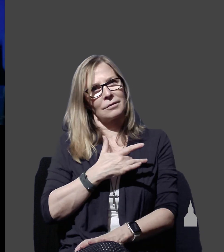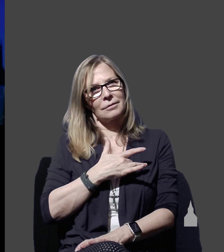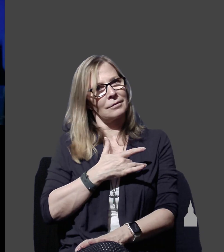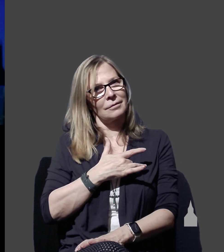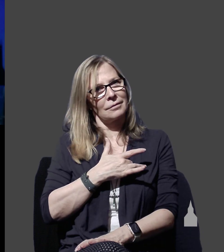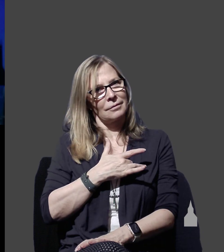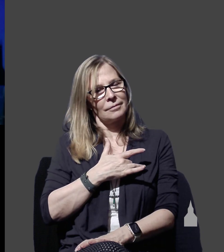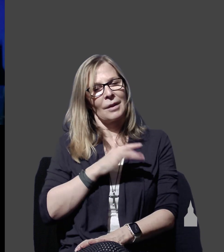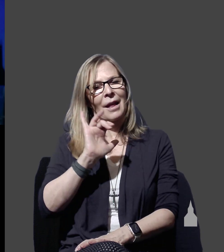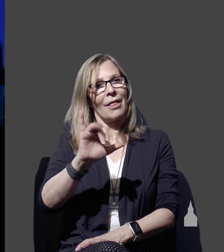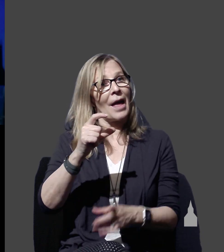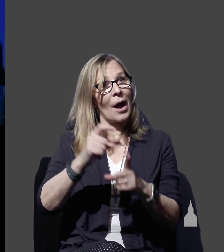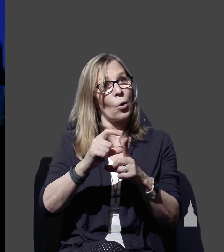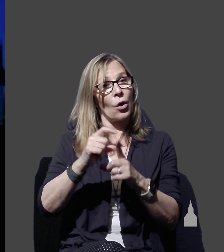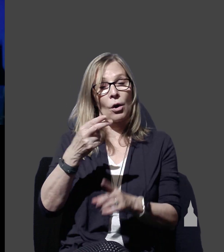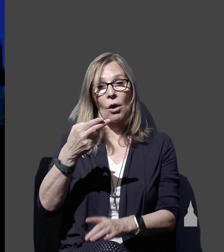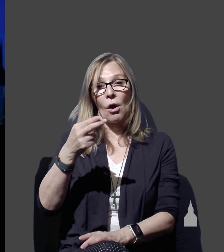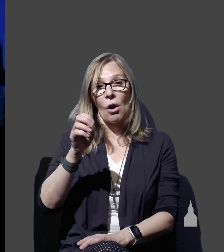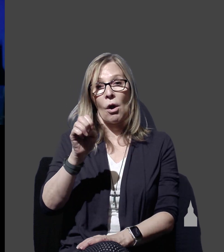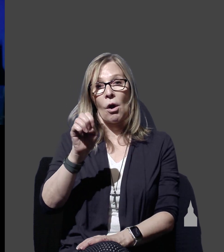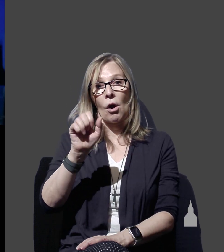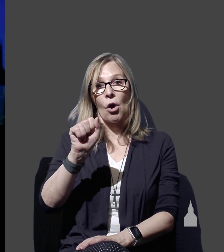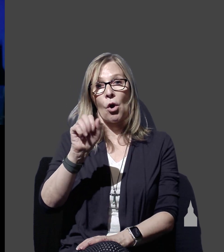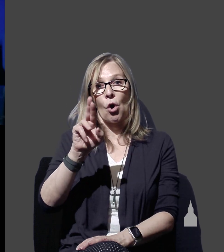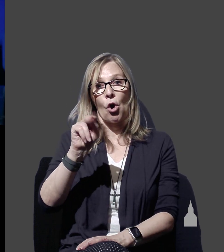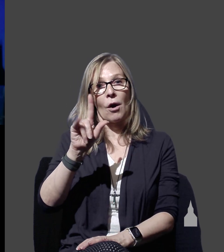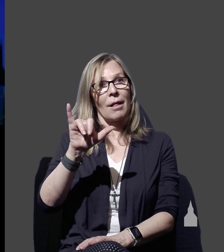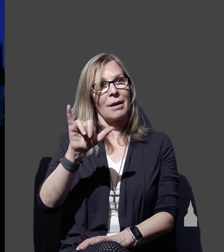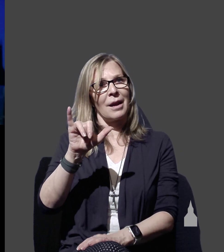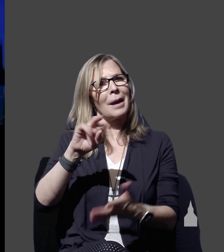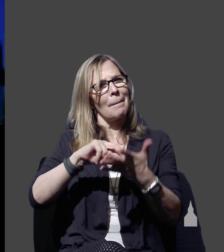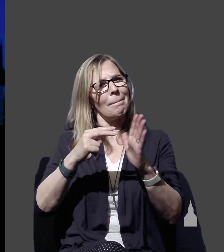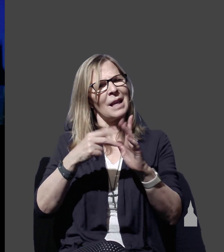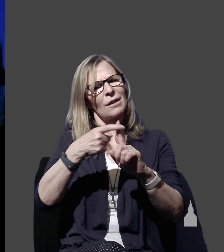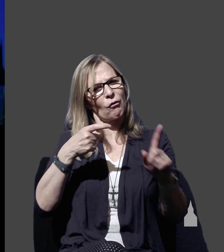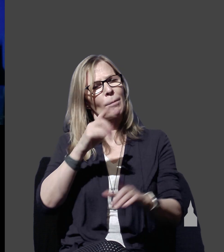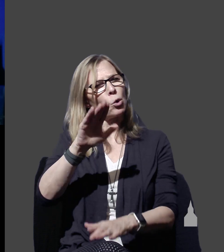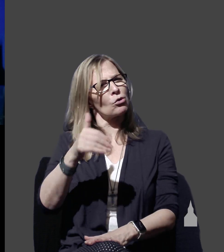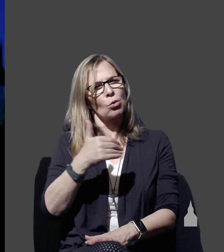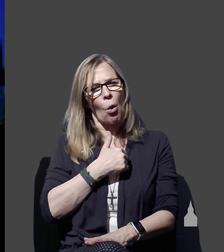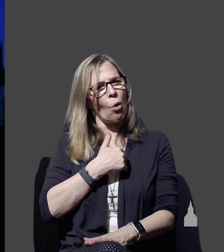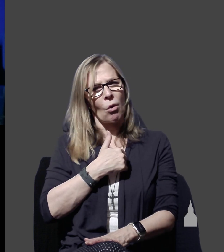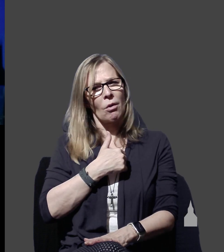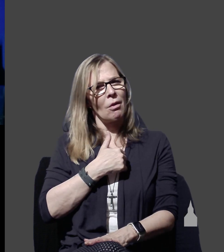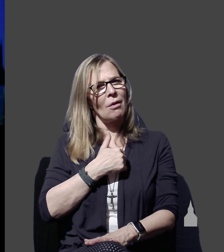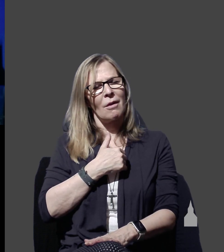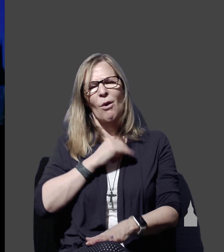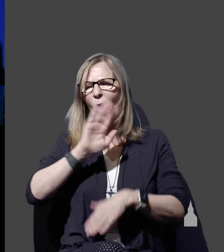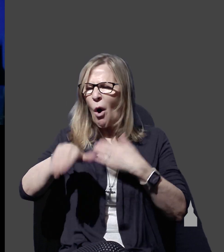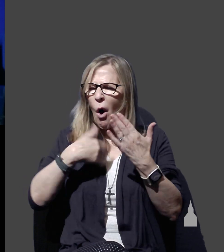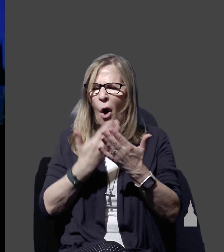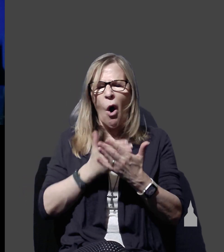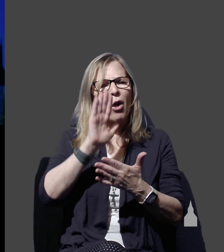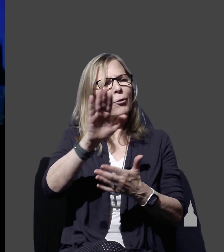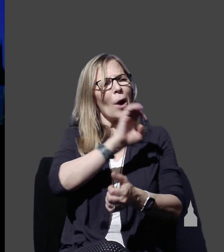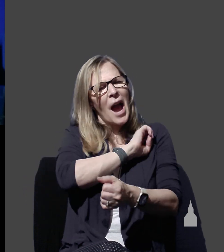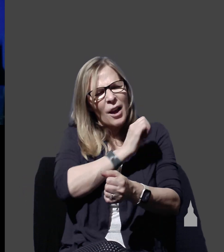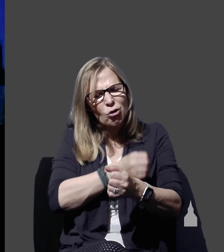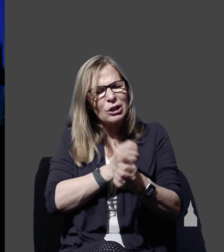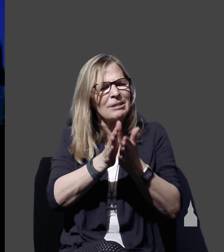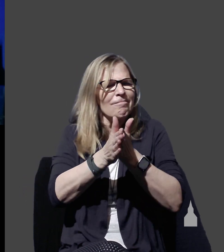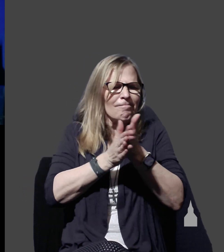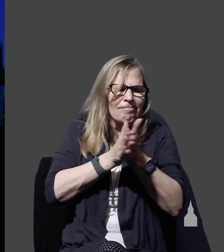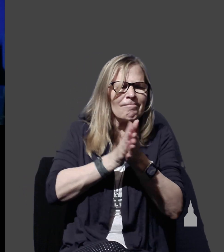The word heartily comes from a word that's really translated from the soul, meaning with all your effort, with all your energy, with all